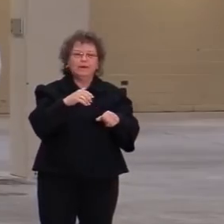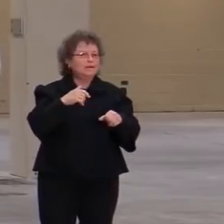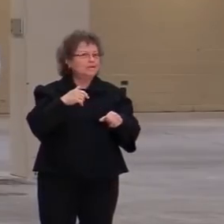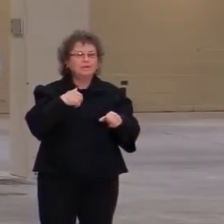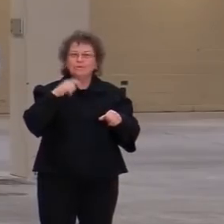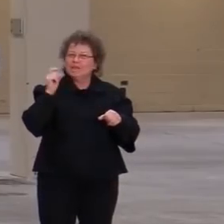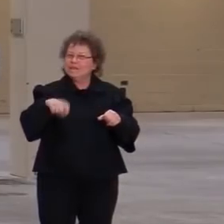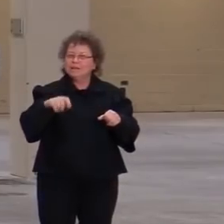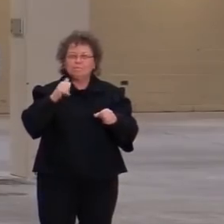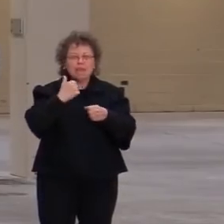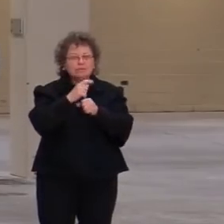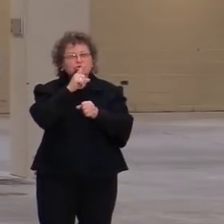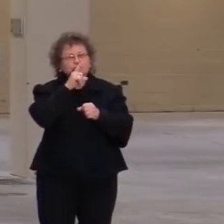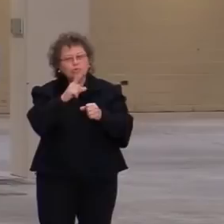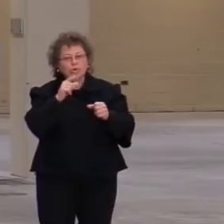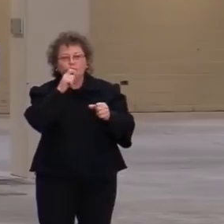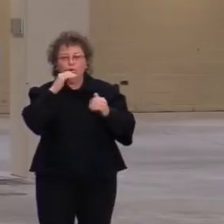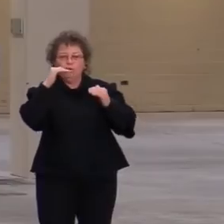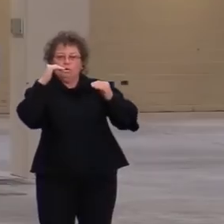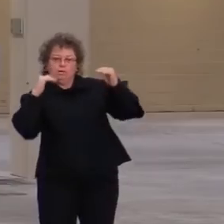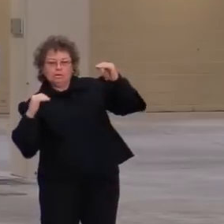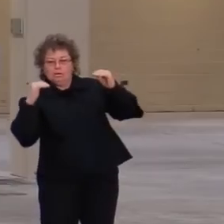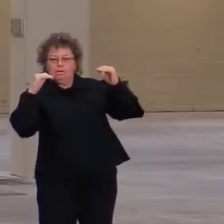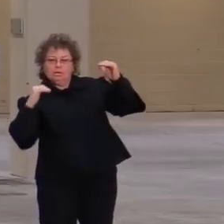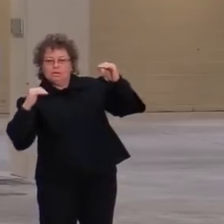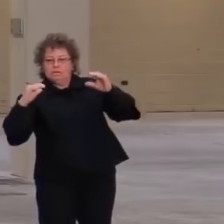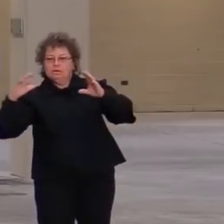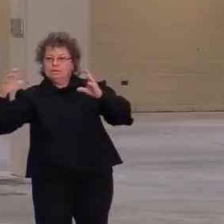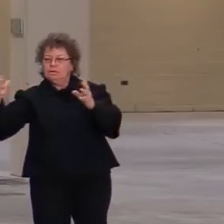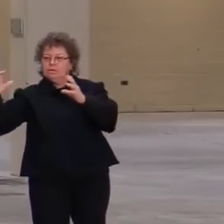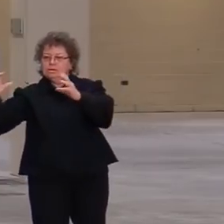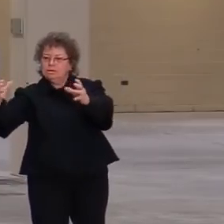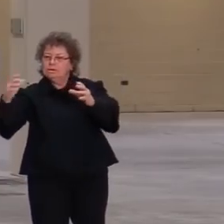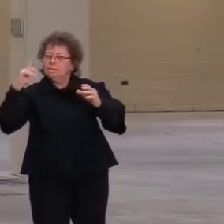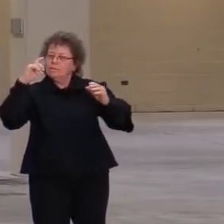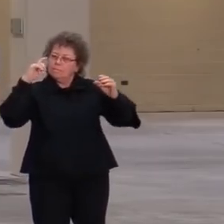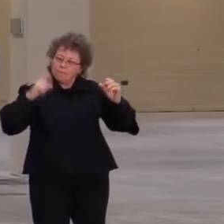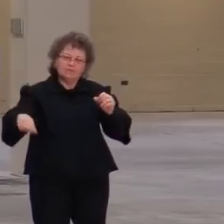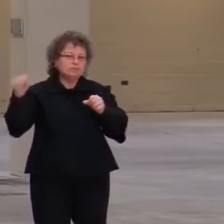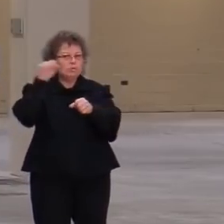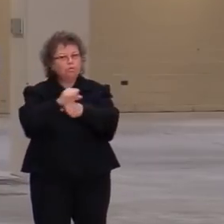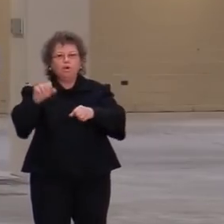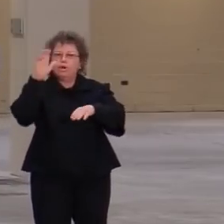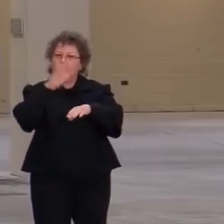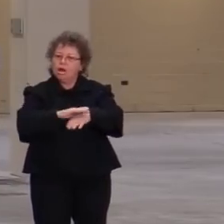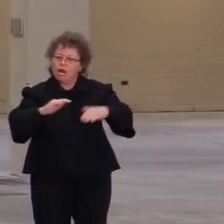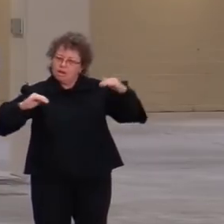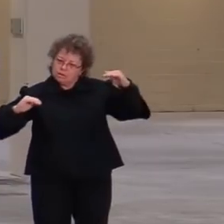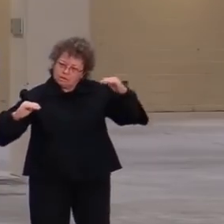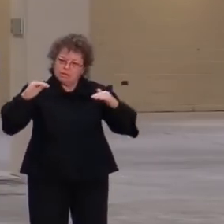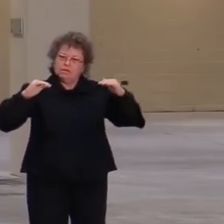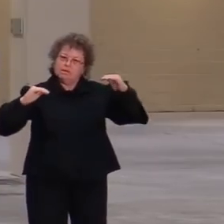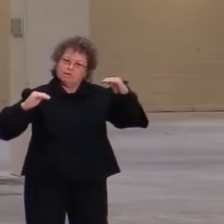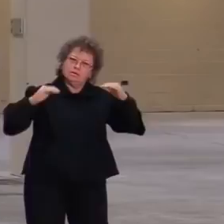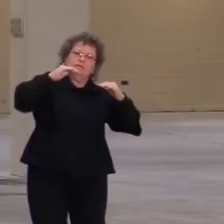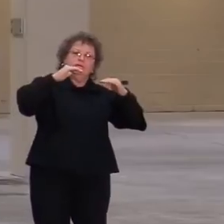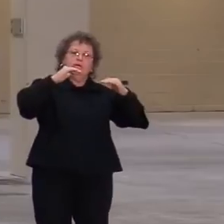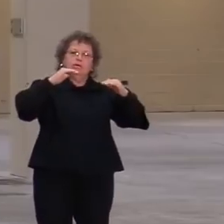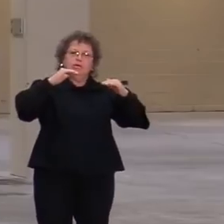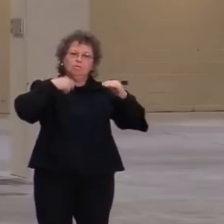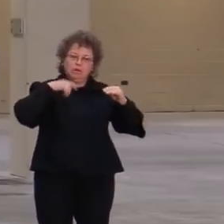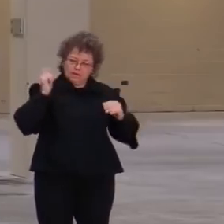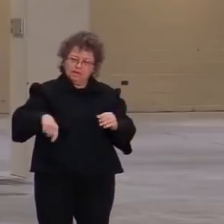that disparities in our vaccine rollout are continually being dealt with. We have to do